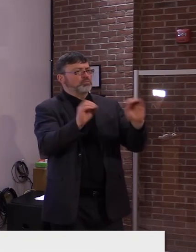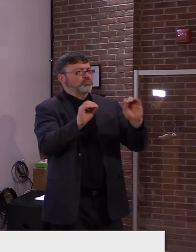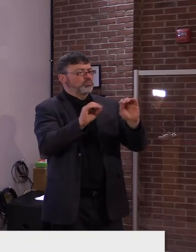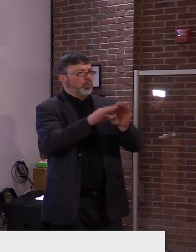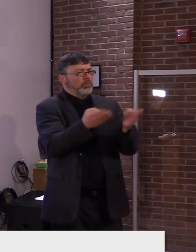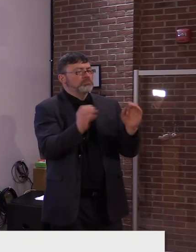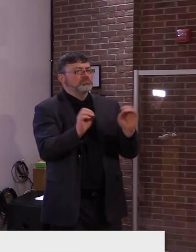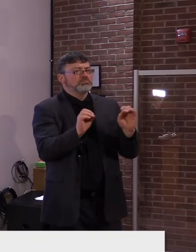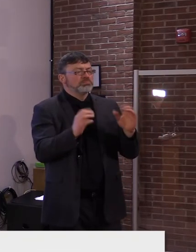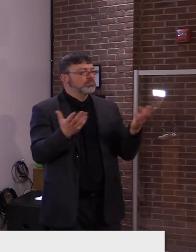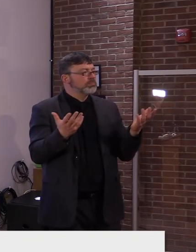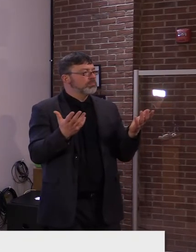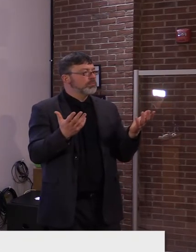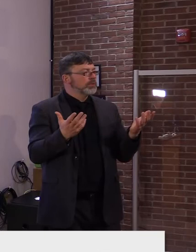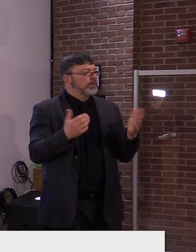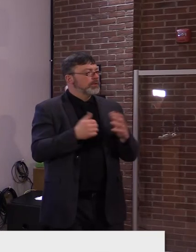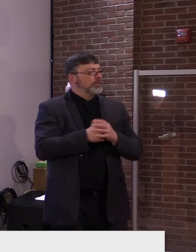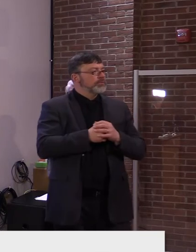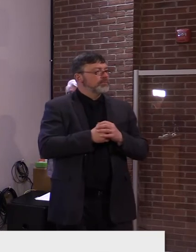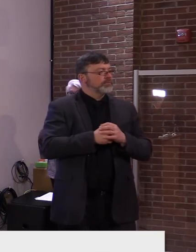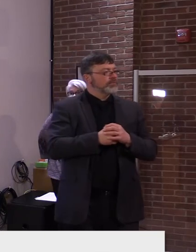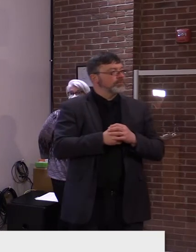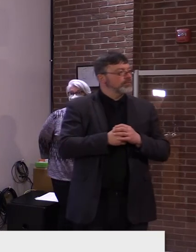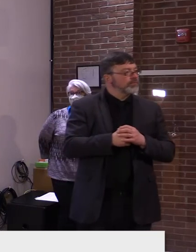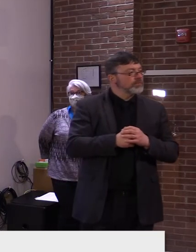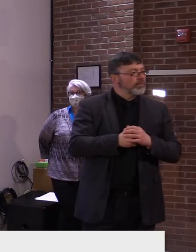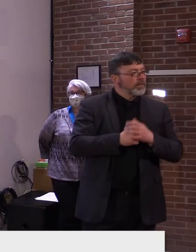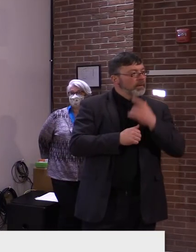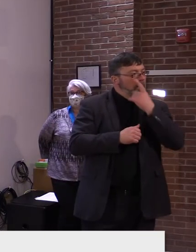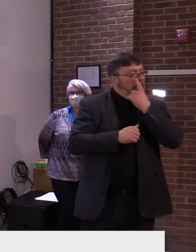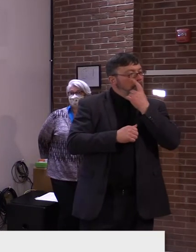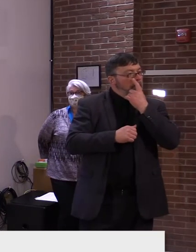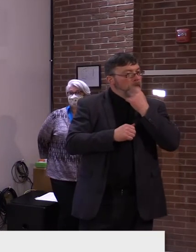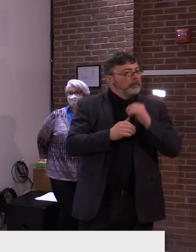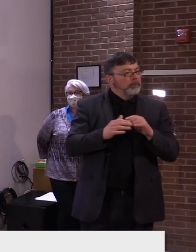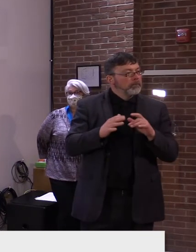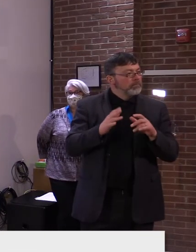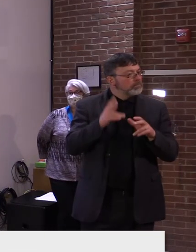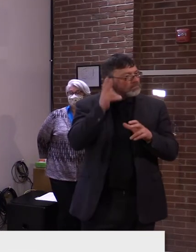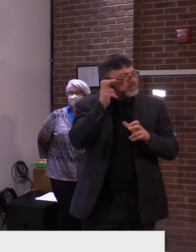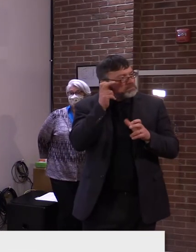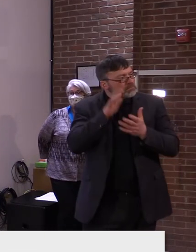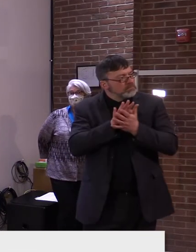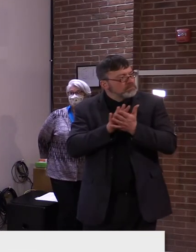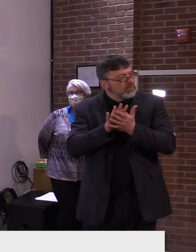Is there an inherent acceptance here that we can deal with a continued